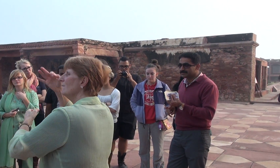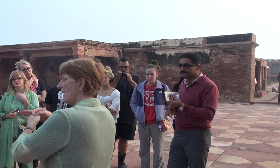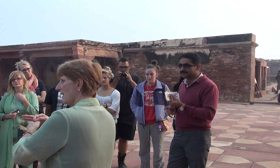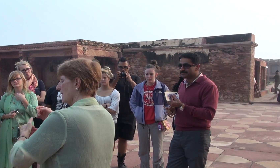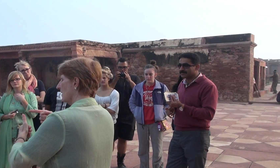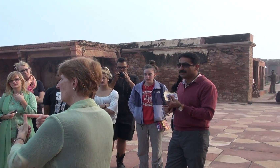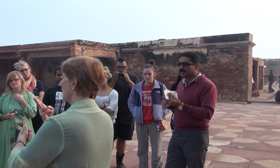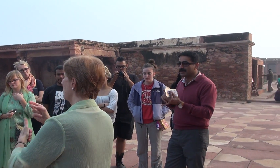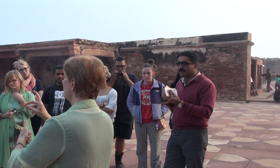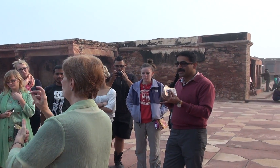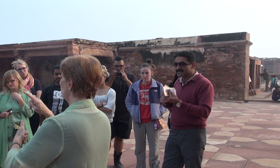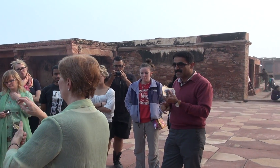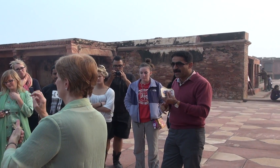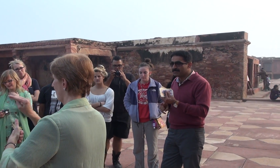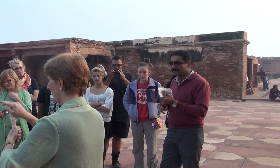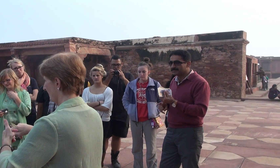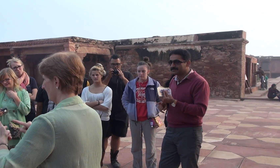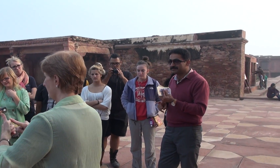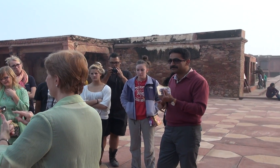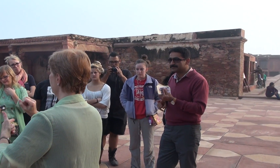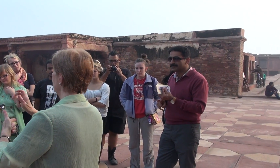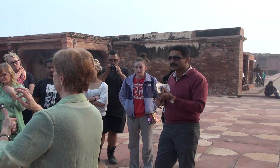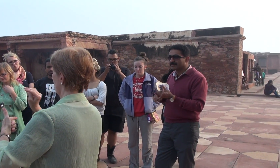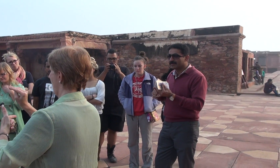Hinduism, Islam,